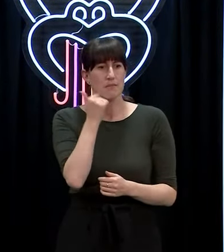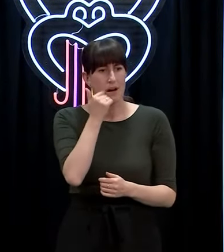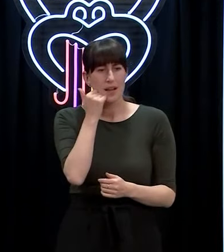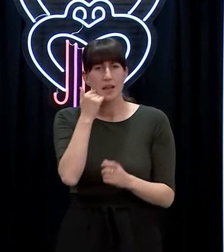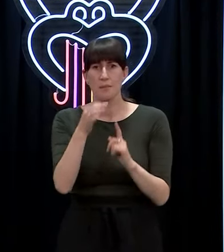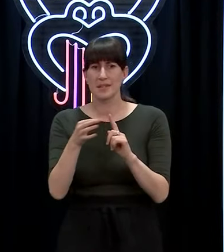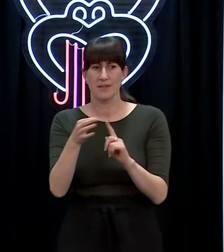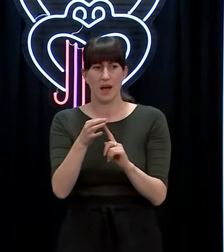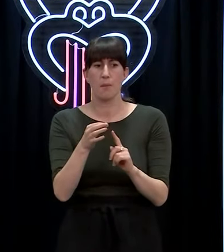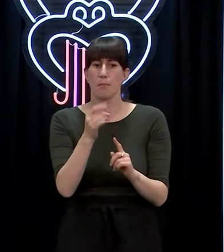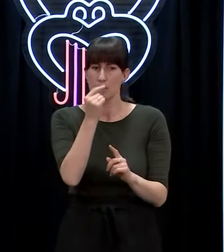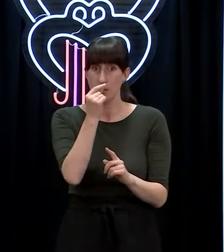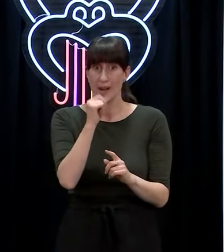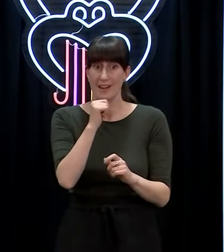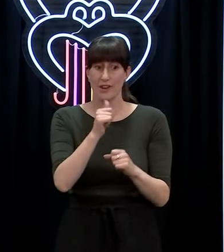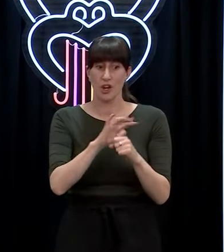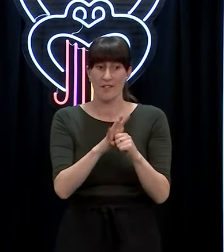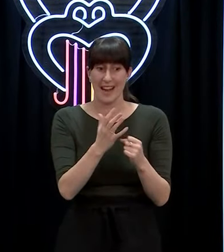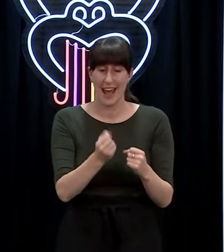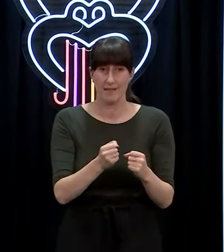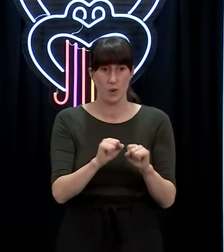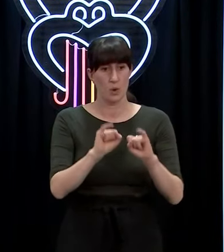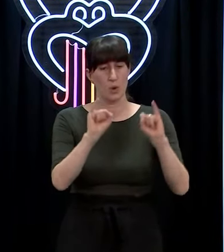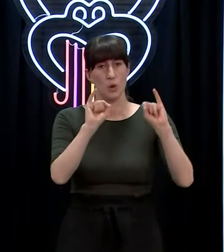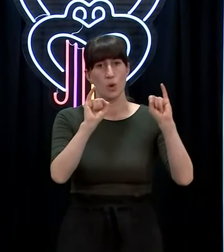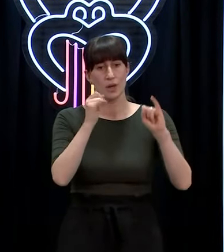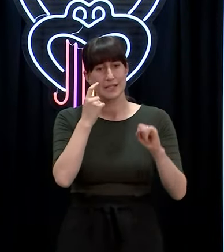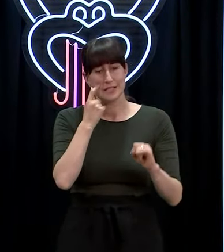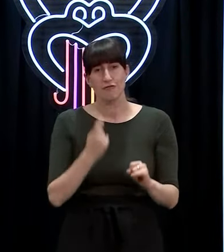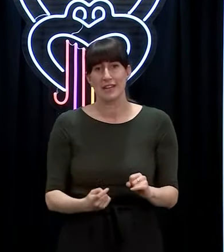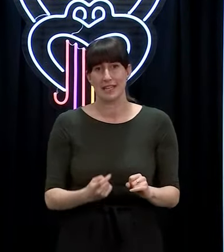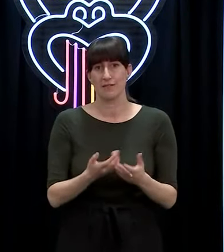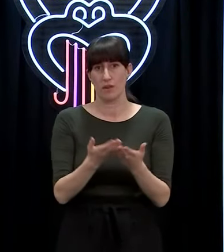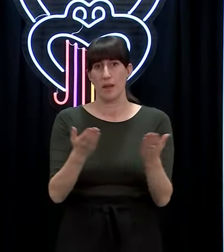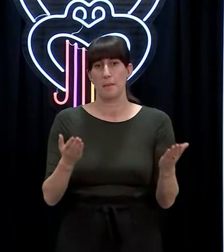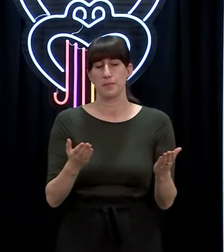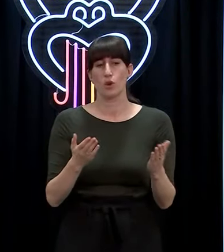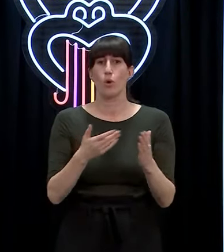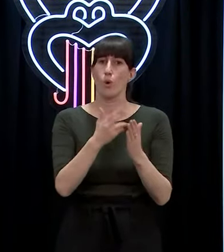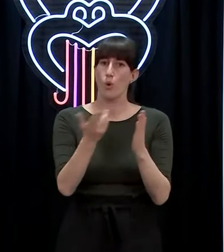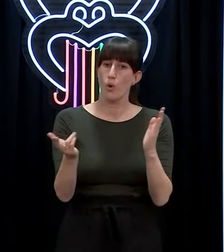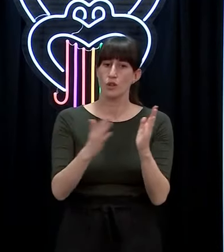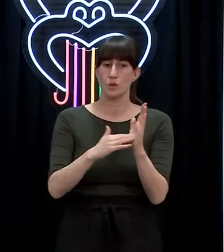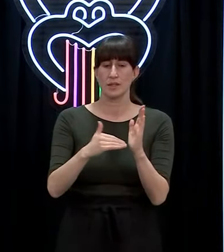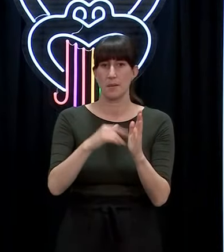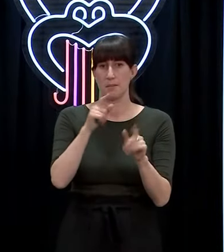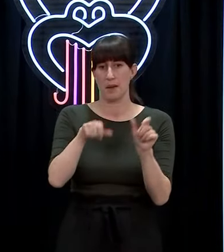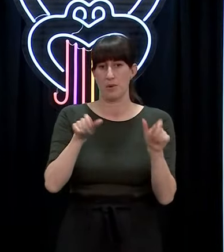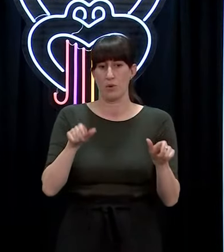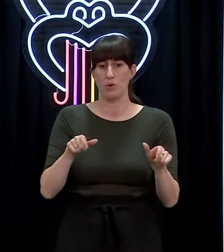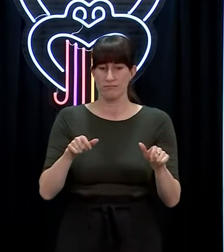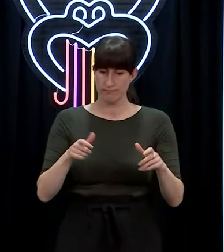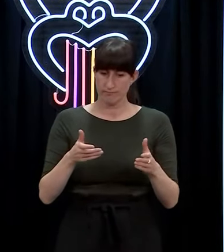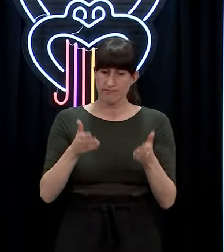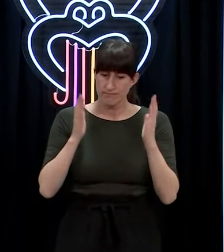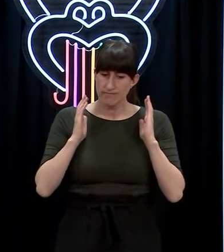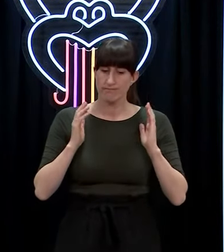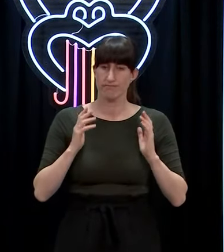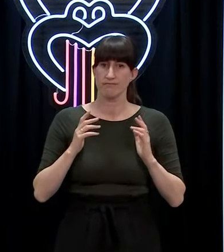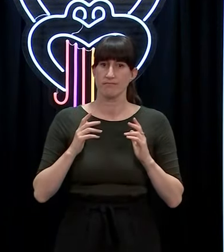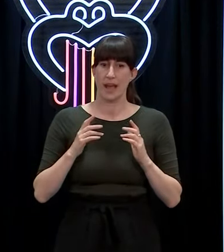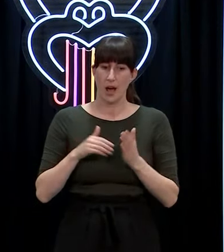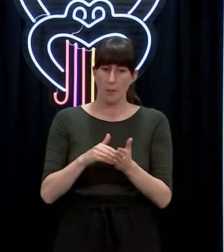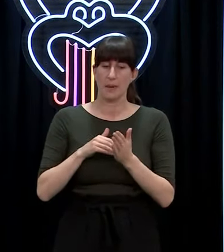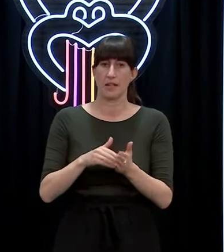if COVID-19 was allowed to spread within our community. So I think all New Zealanders have been playing their part in driving COVID out of the